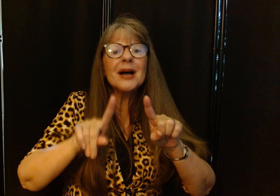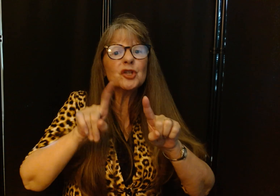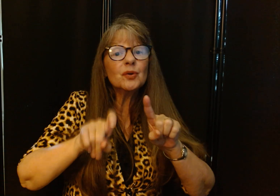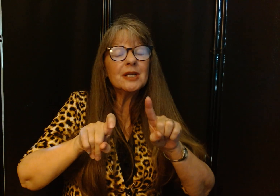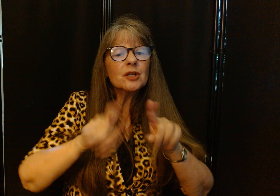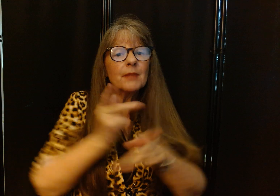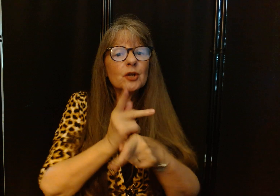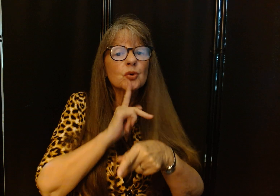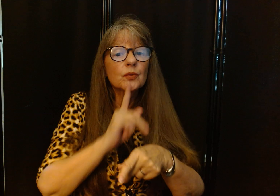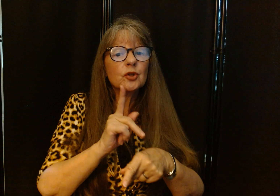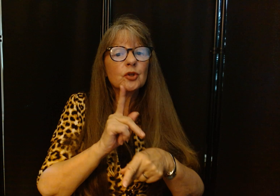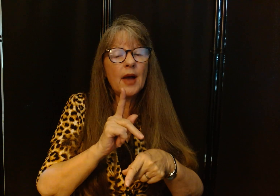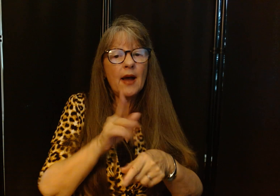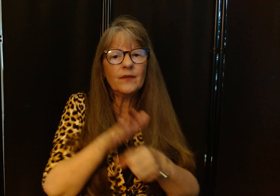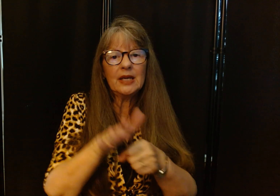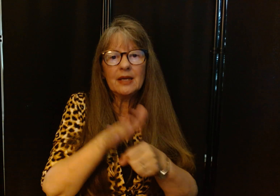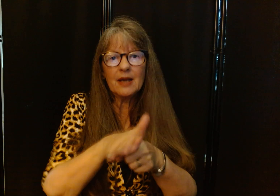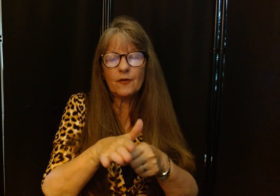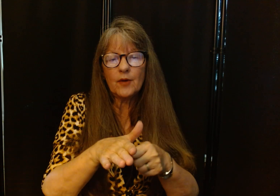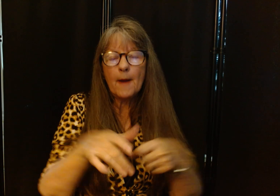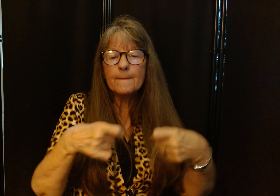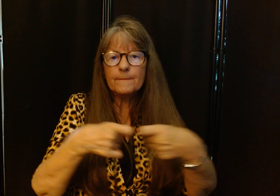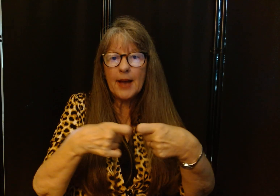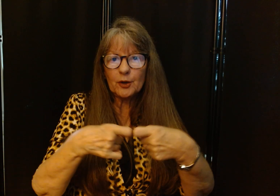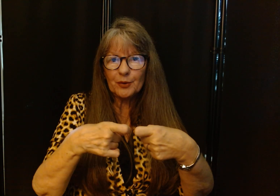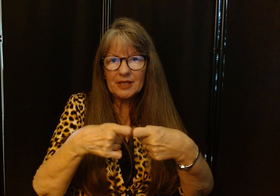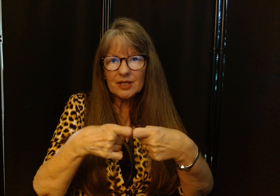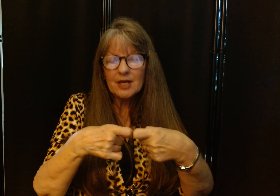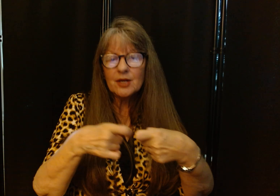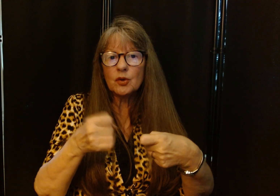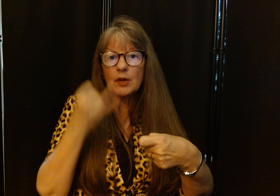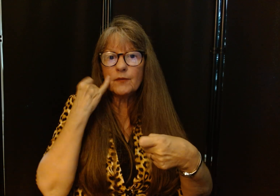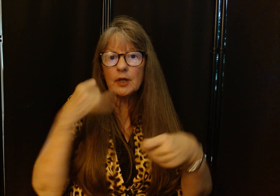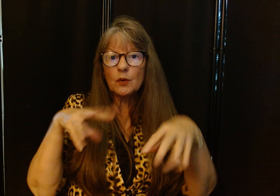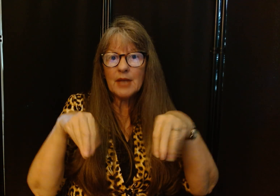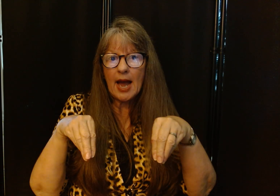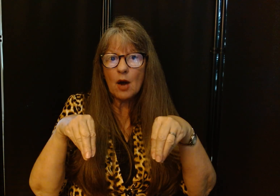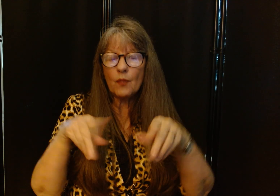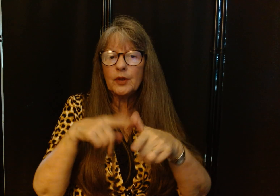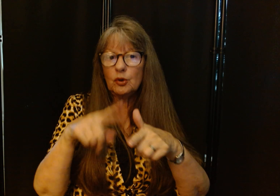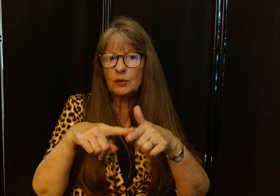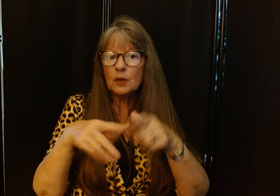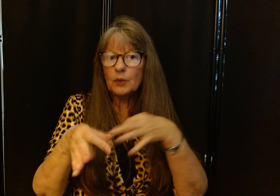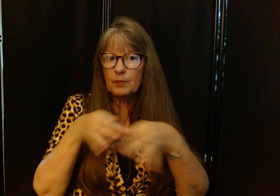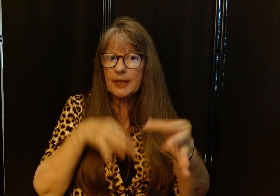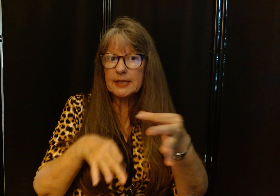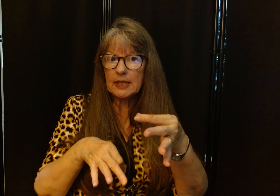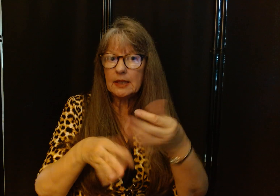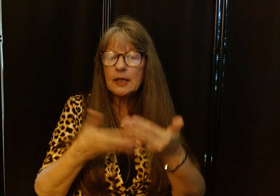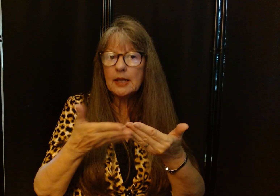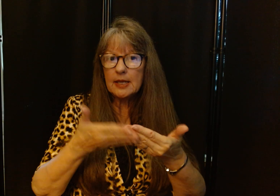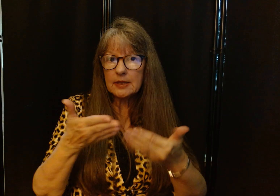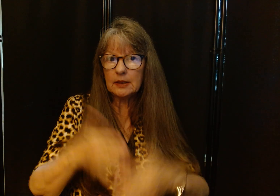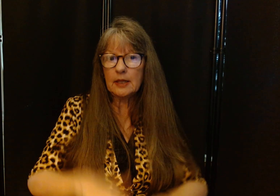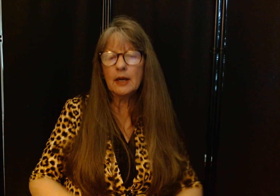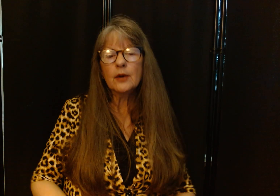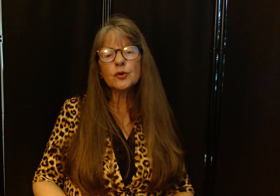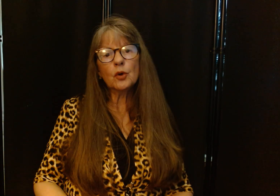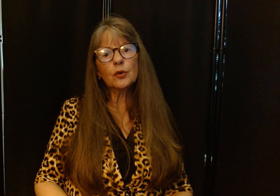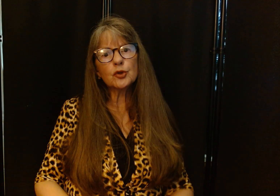you need to make sure that you have enough batteries so that if it goes out, then you can replace it easily. So there's just